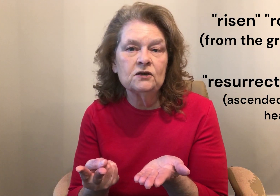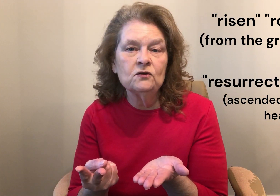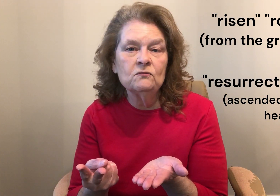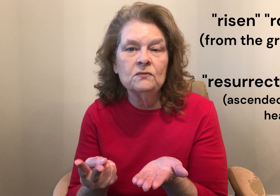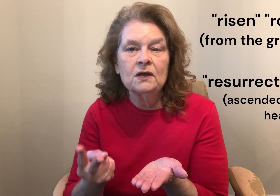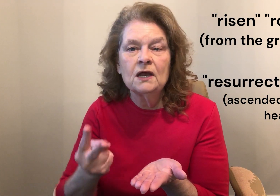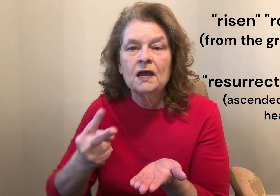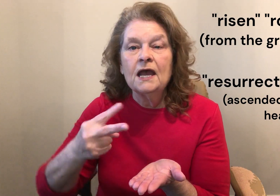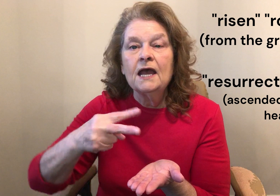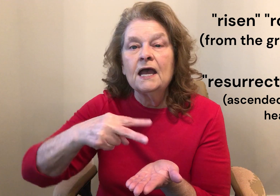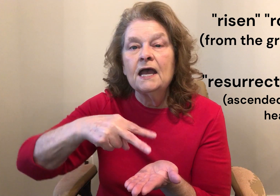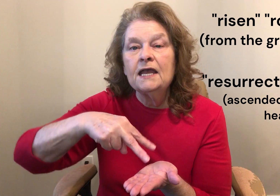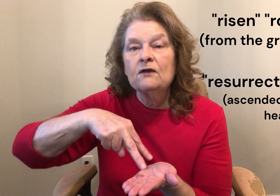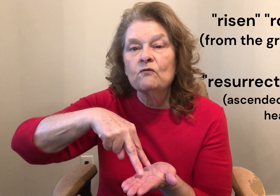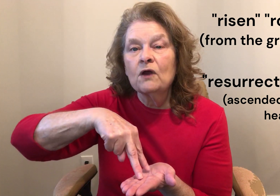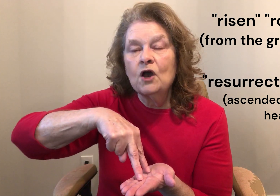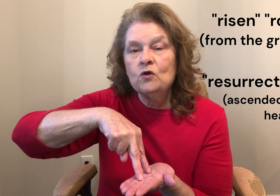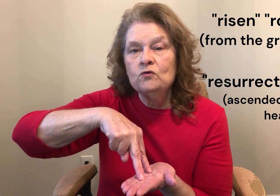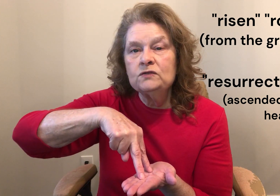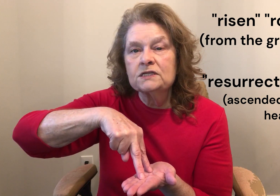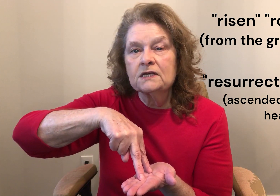tomb, he arose,